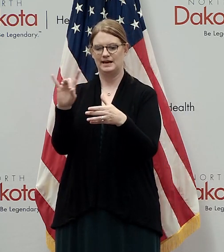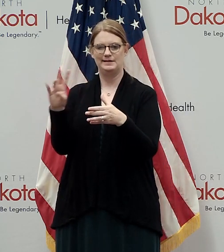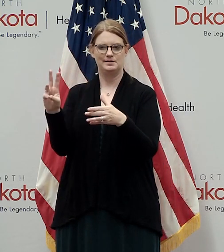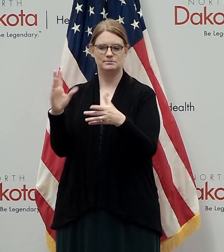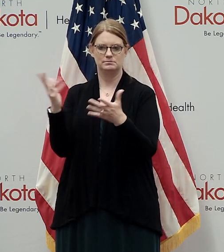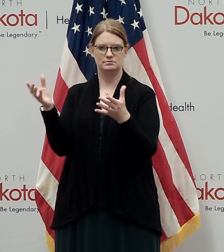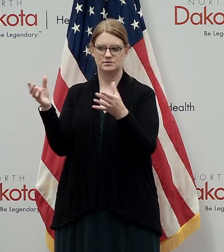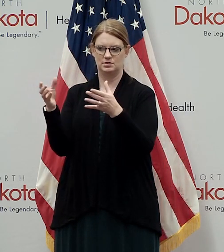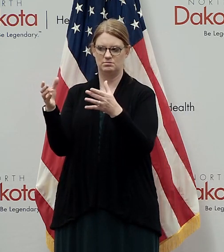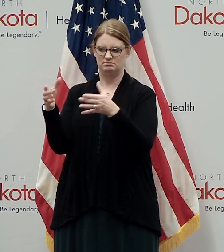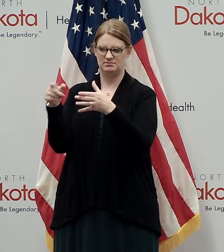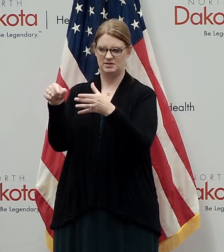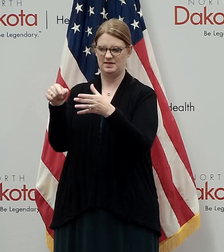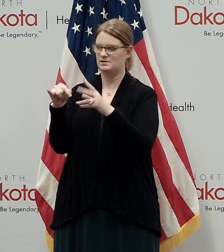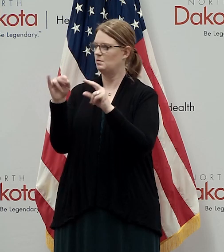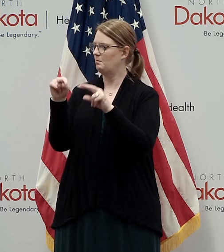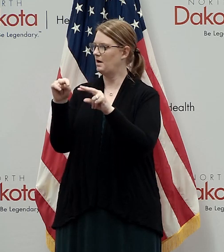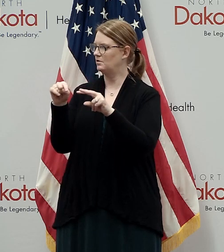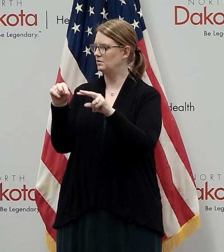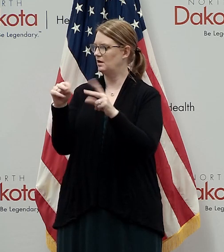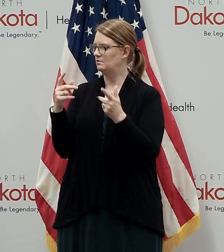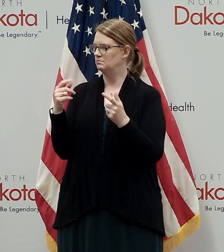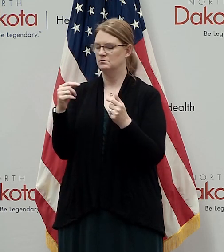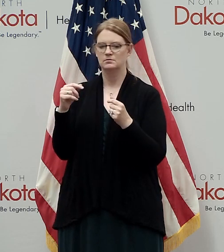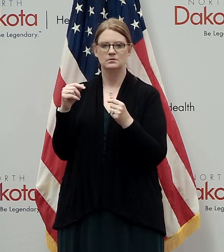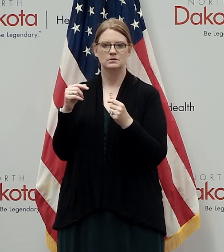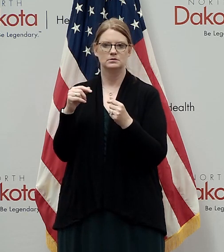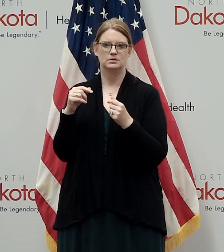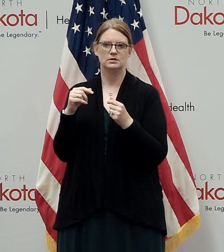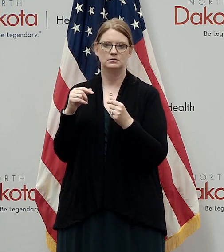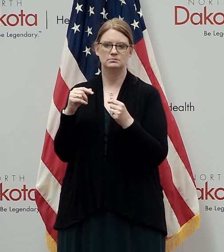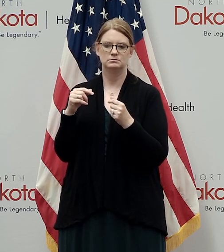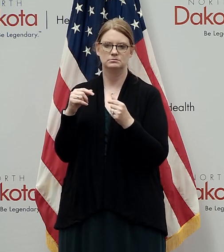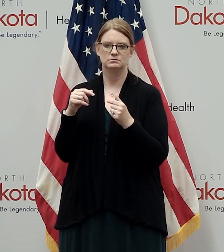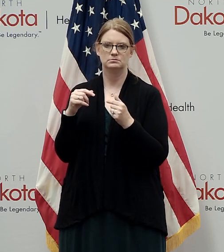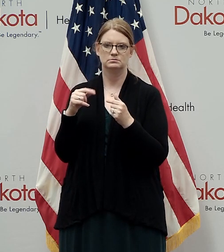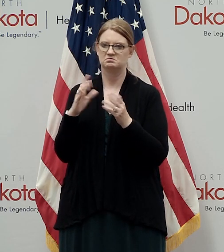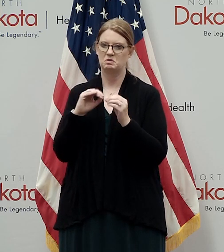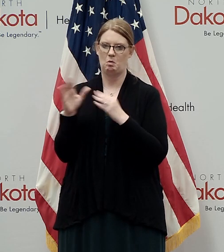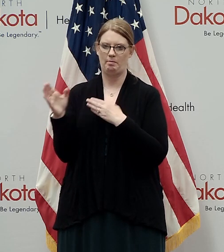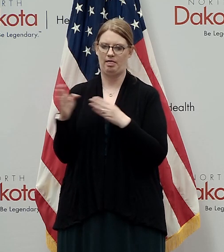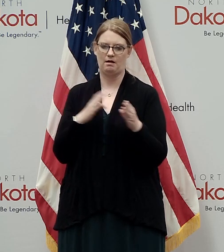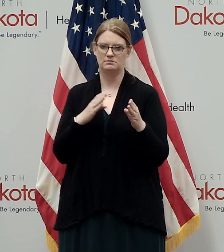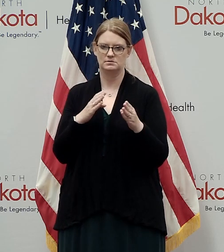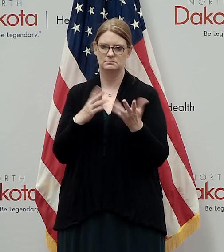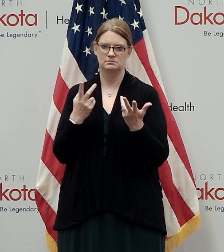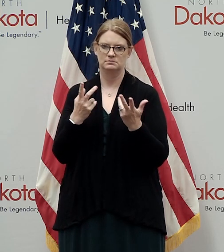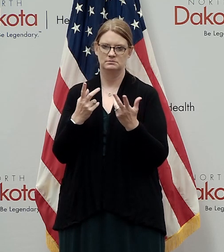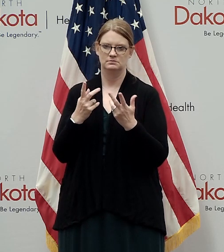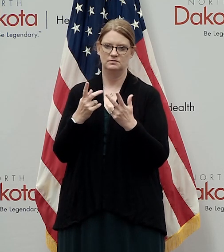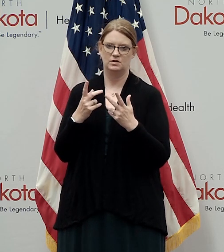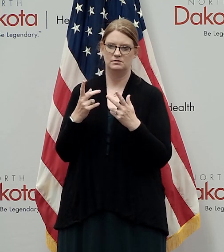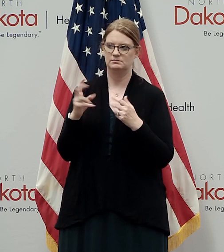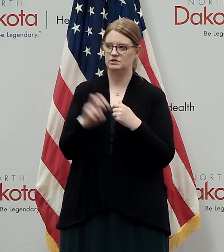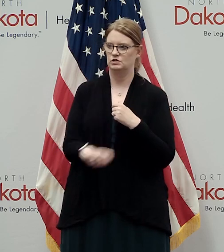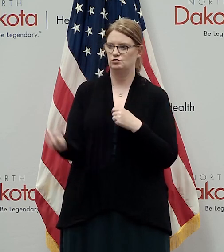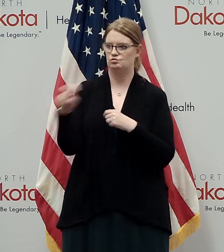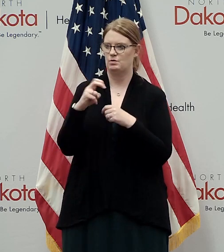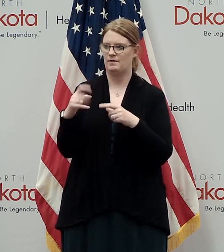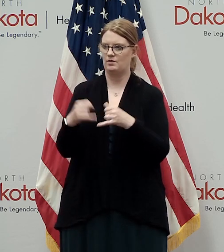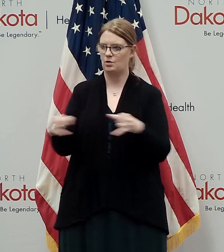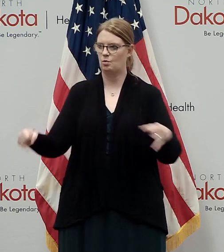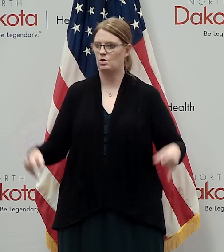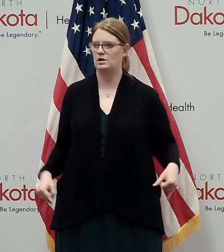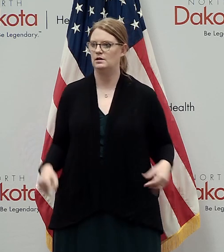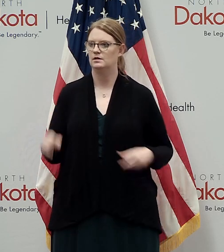continue to monitor that, but we're no plans yet to issue travel quarantines.